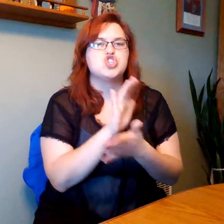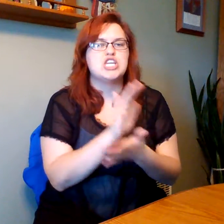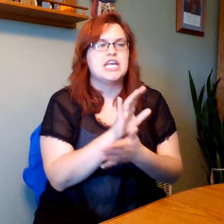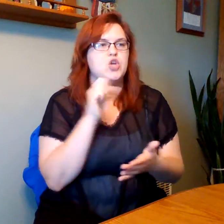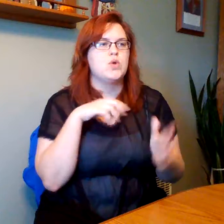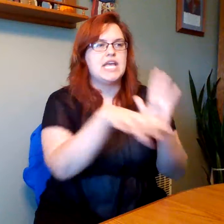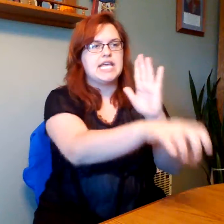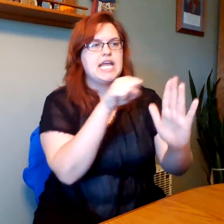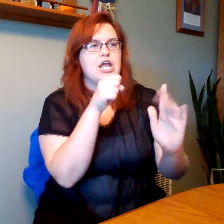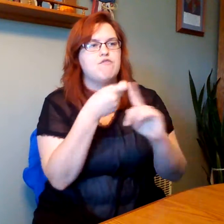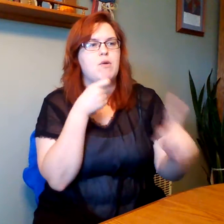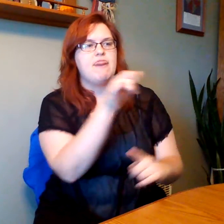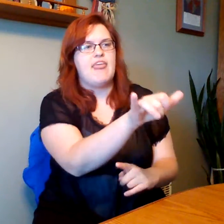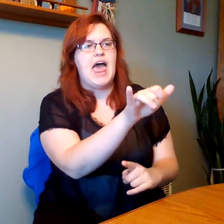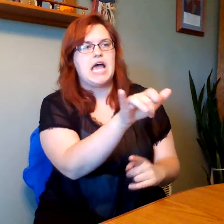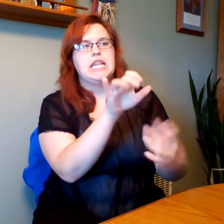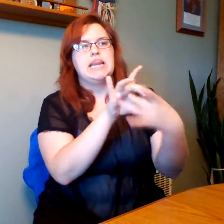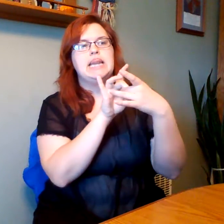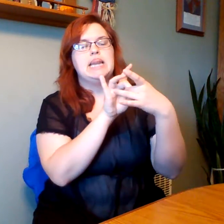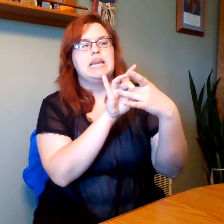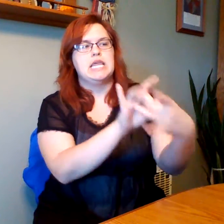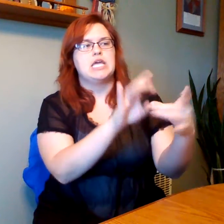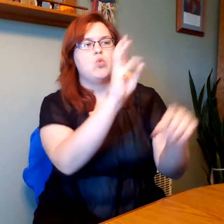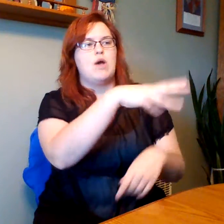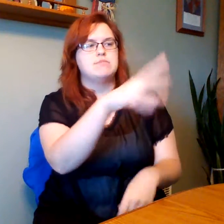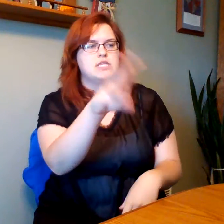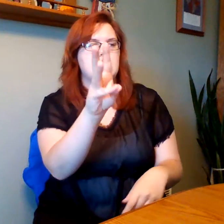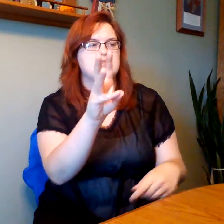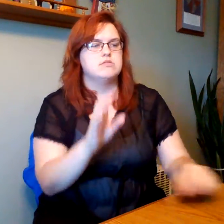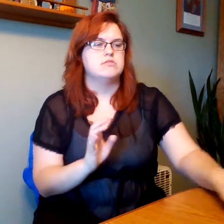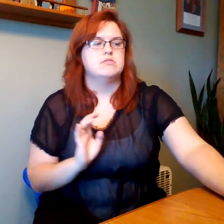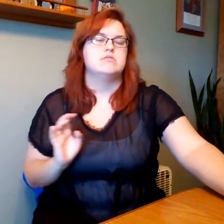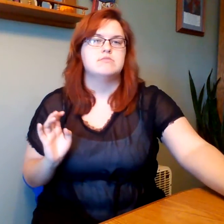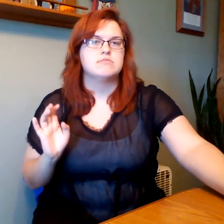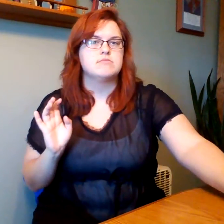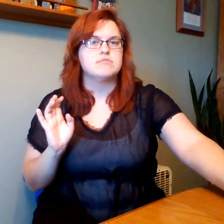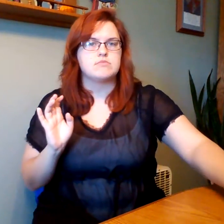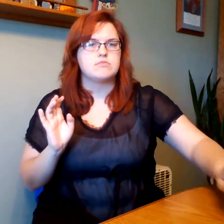information about these kinds of things. Okay, the textbook for the